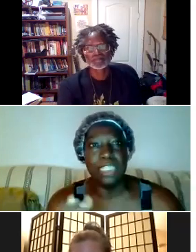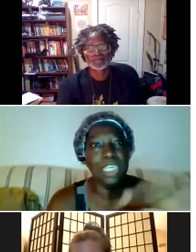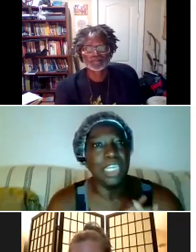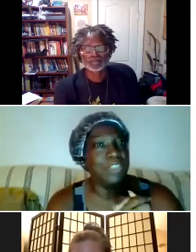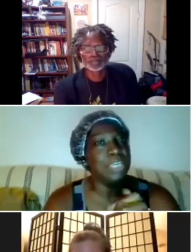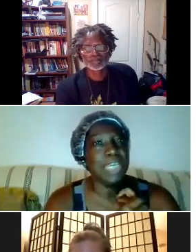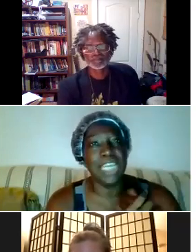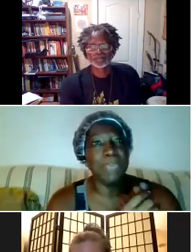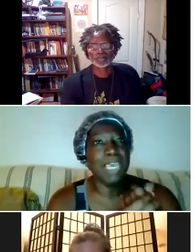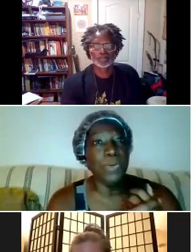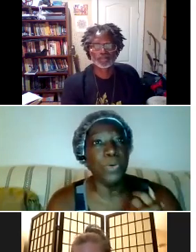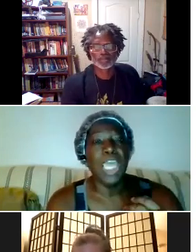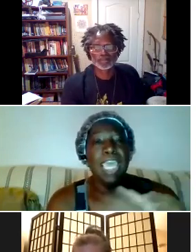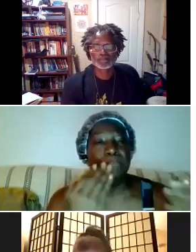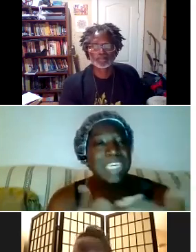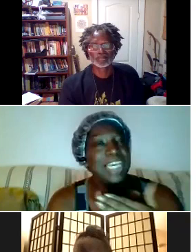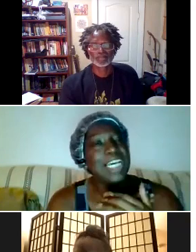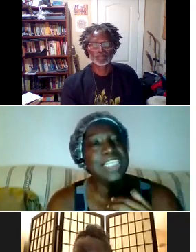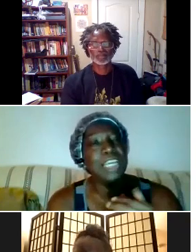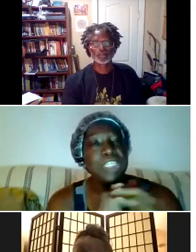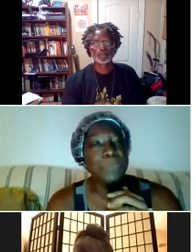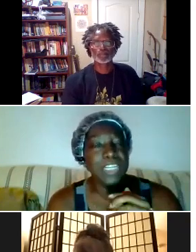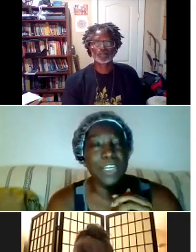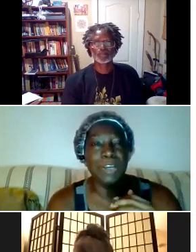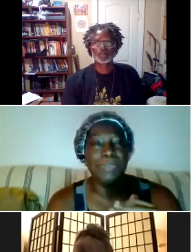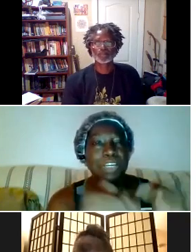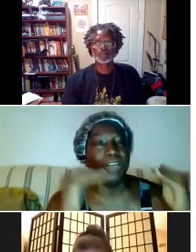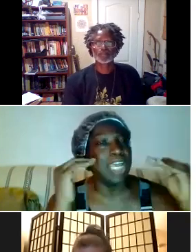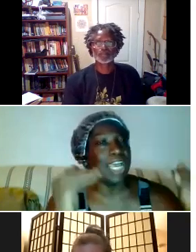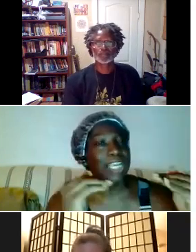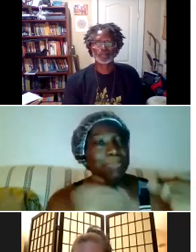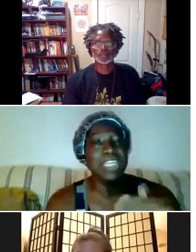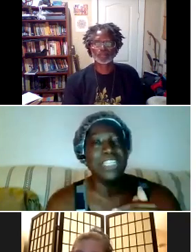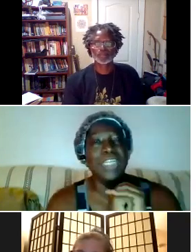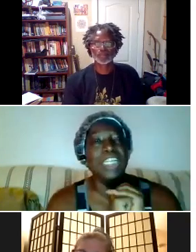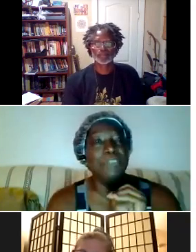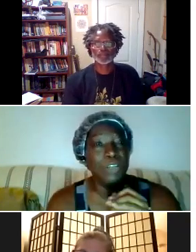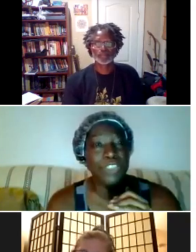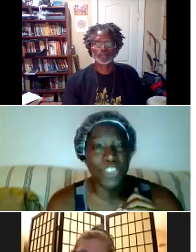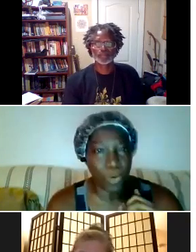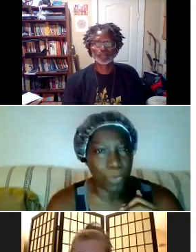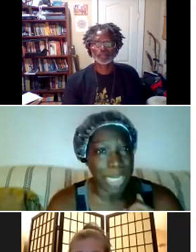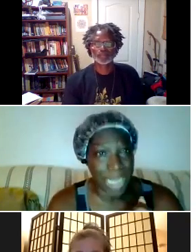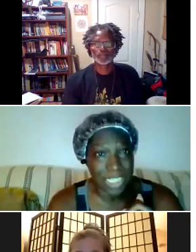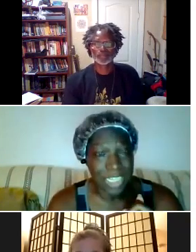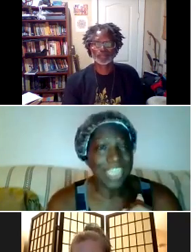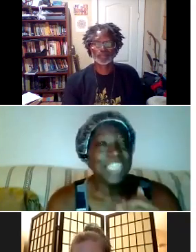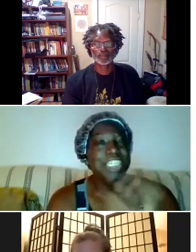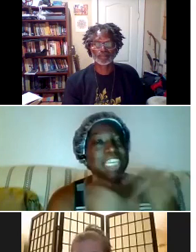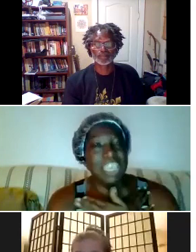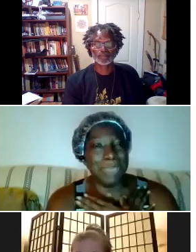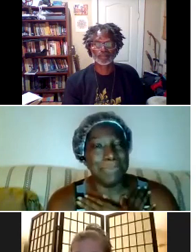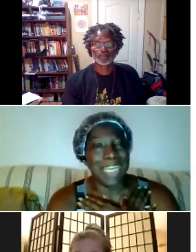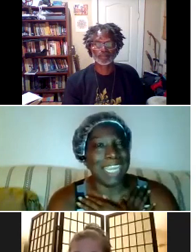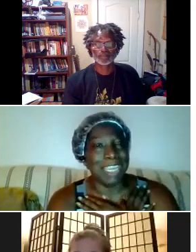well, that's it. That's your name, Goddess Bamboo. And because I respect her and put her on a high pedestal and love her so much,